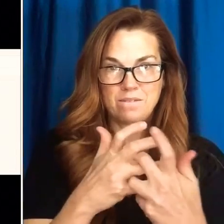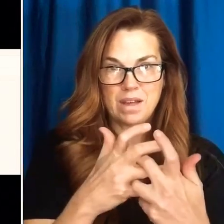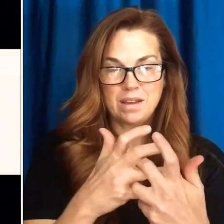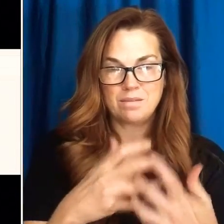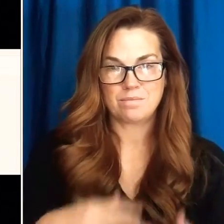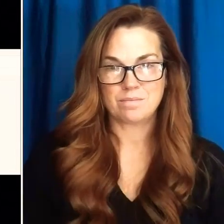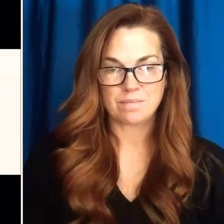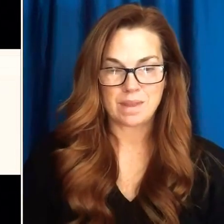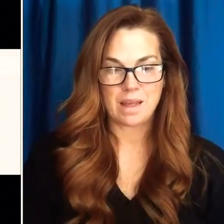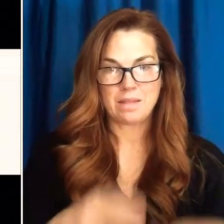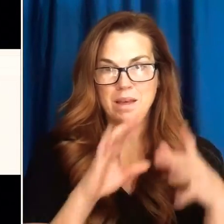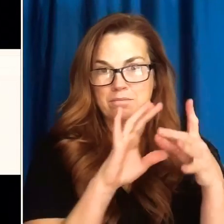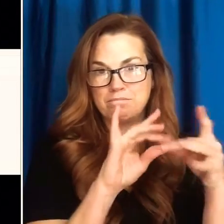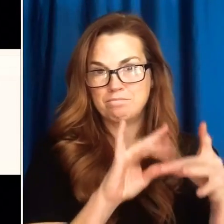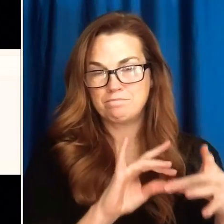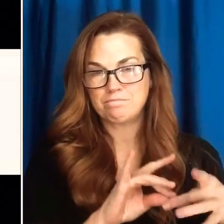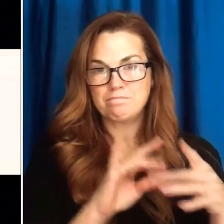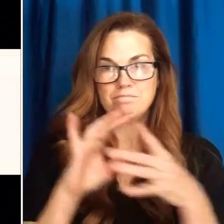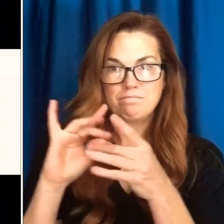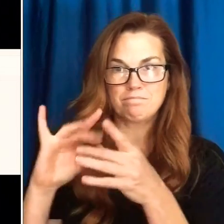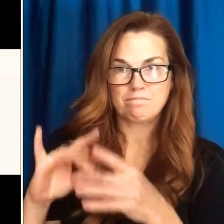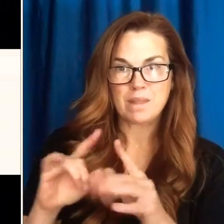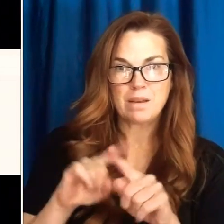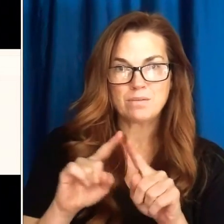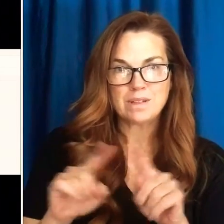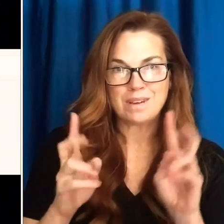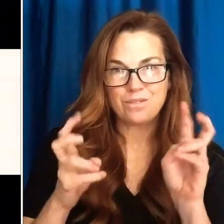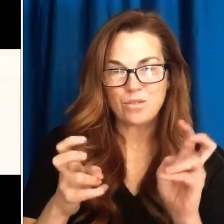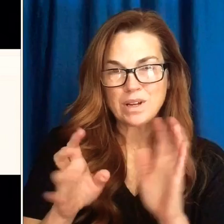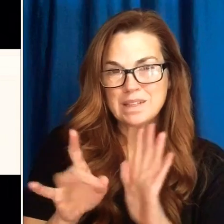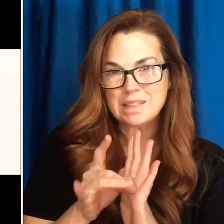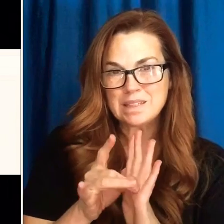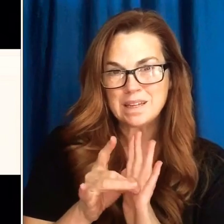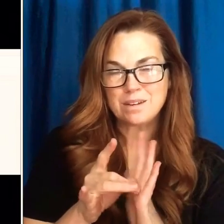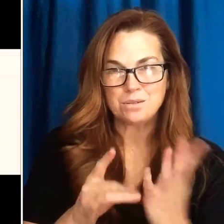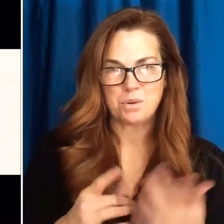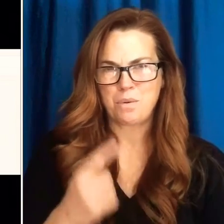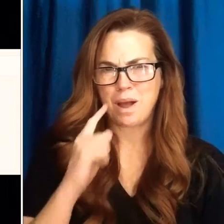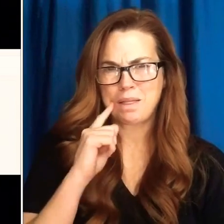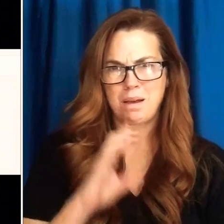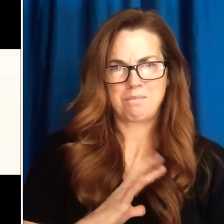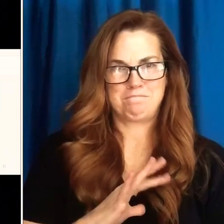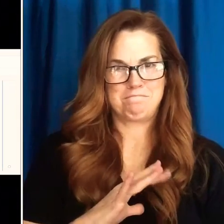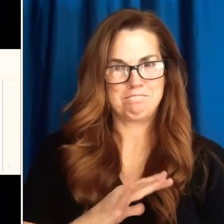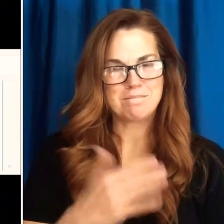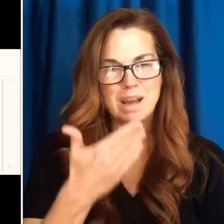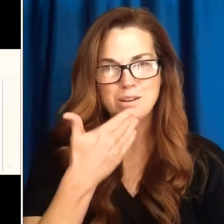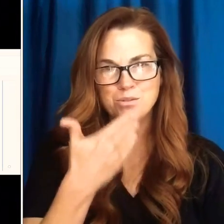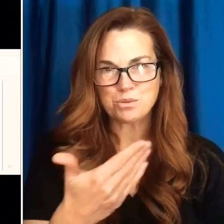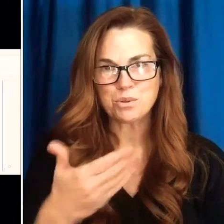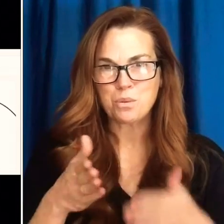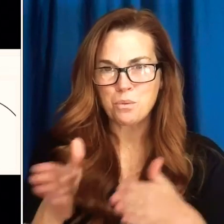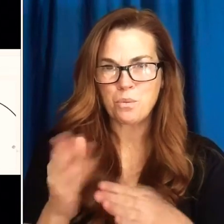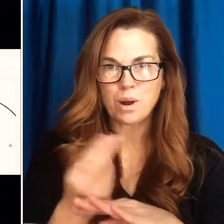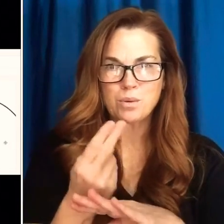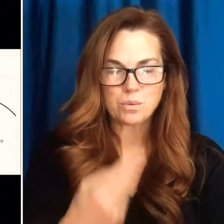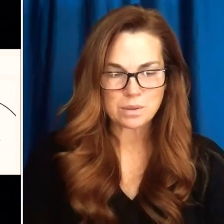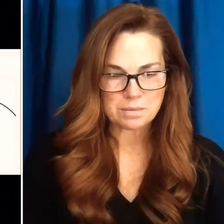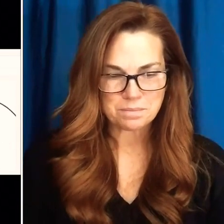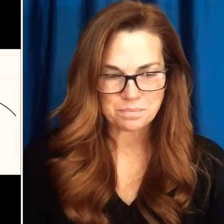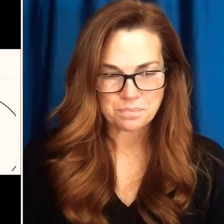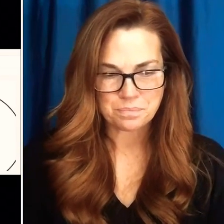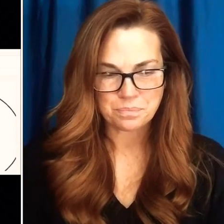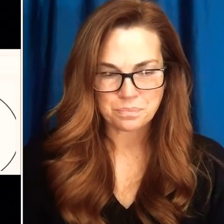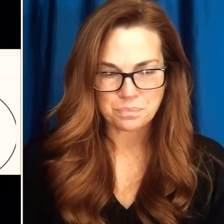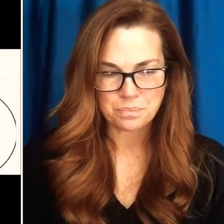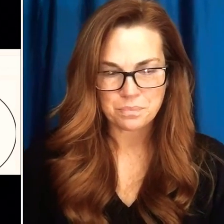with different sticky notes, which I just thought was an incredible use of the tool. So what they did was they just kind of made it big like this,